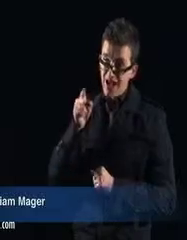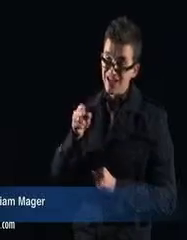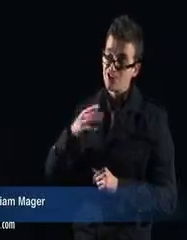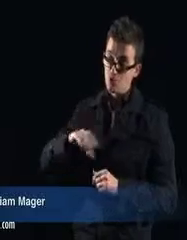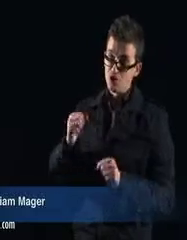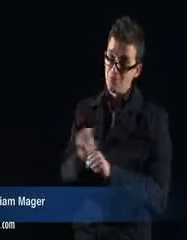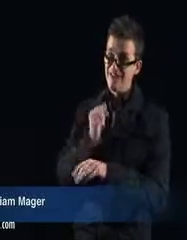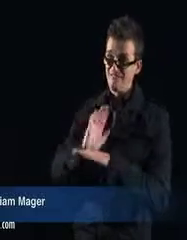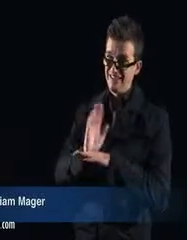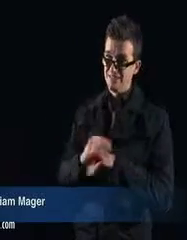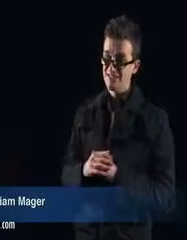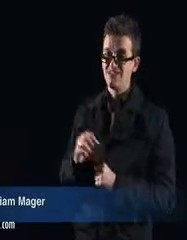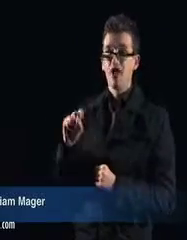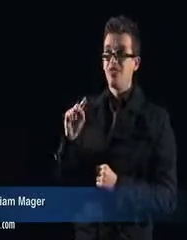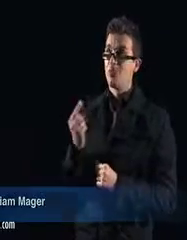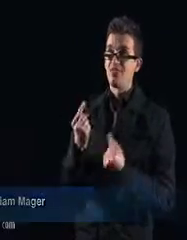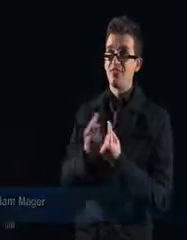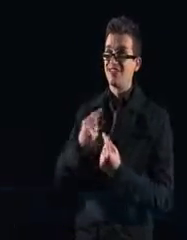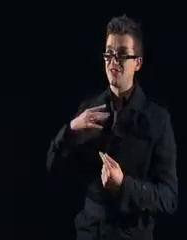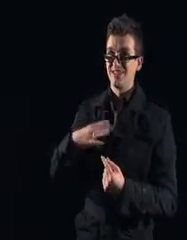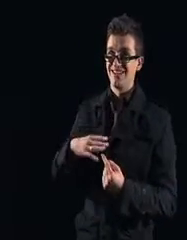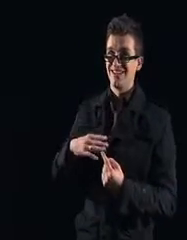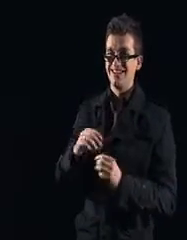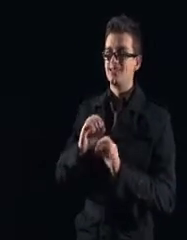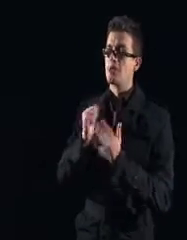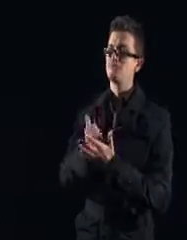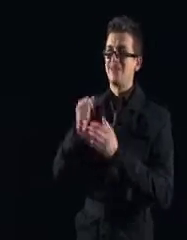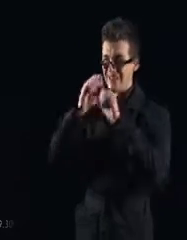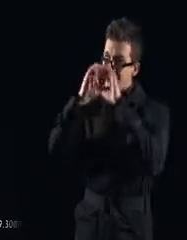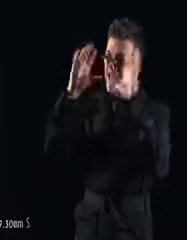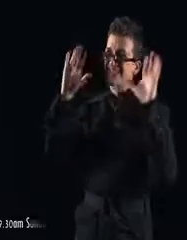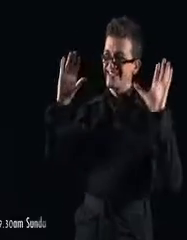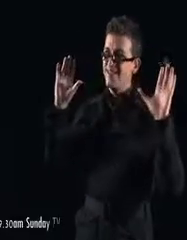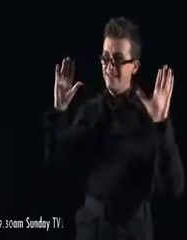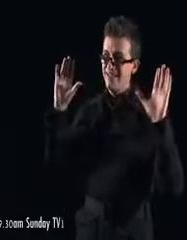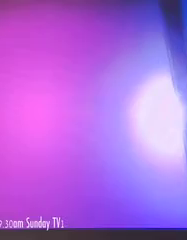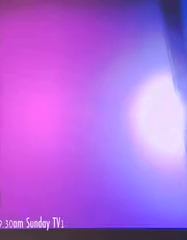if you're deaf and you want to make films, the one thing you need is a brilliant idea.